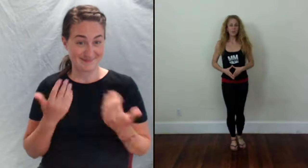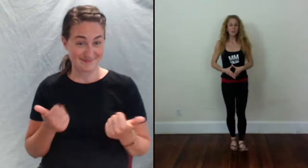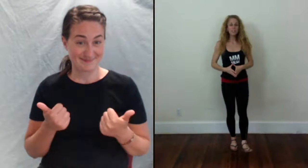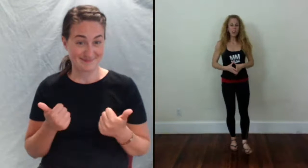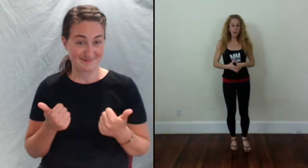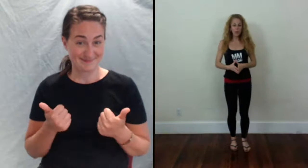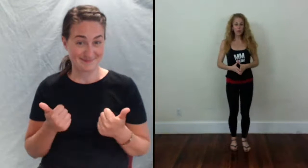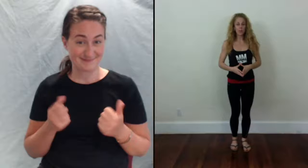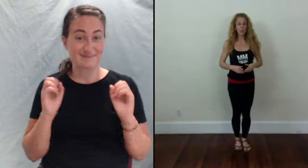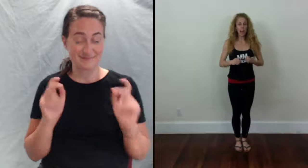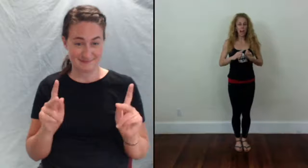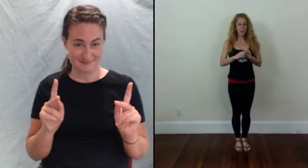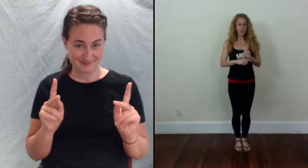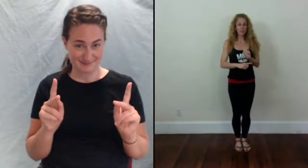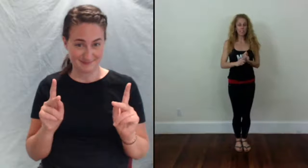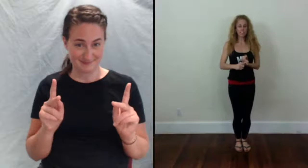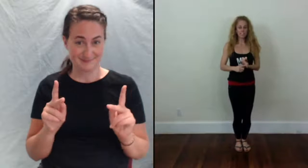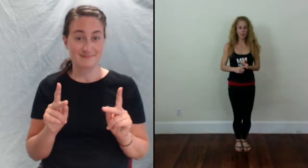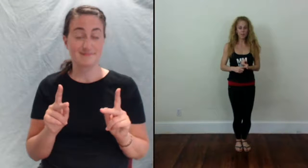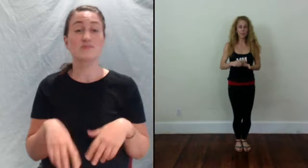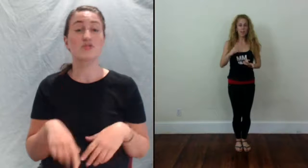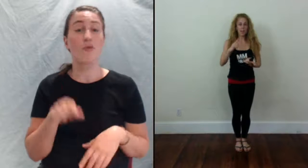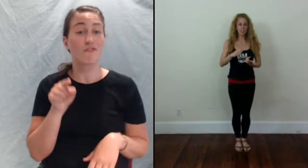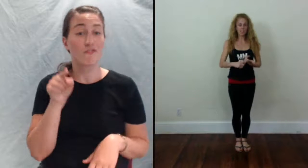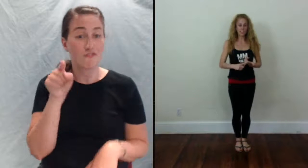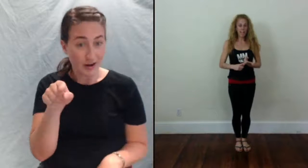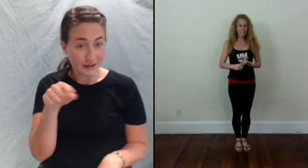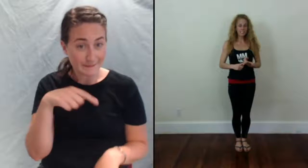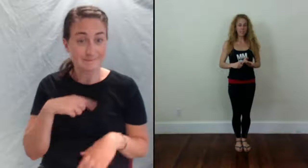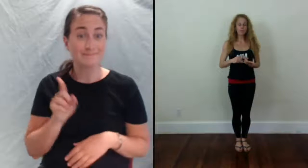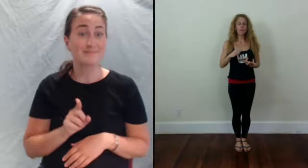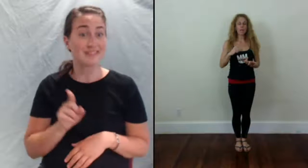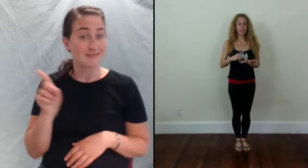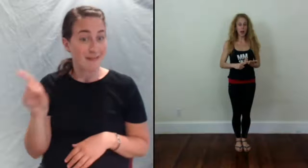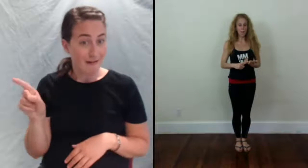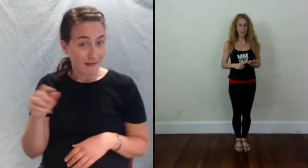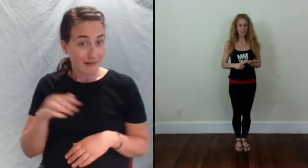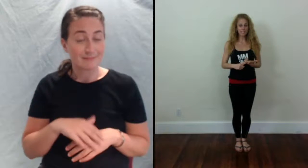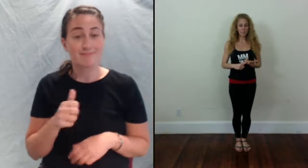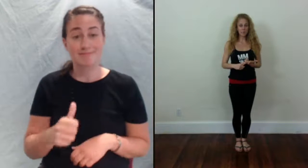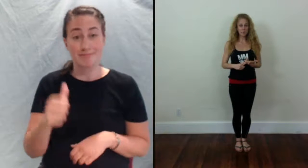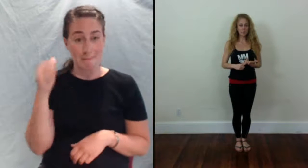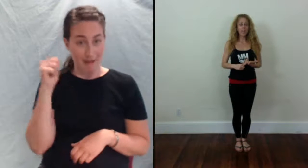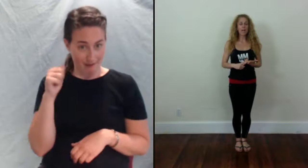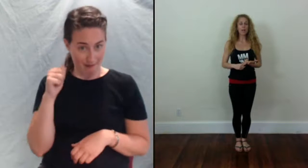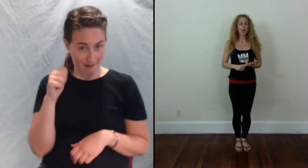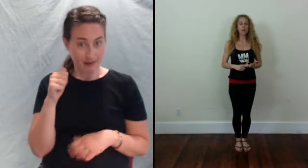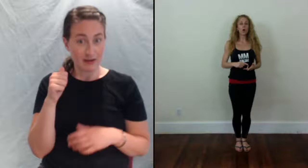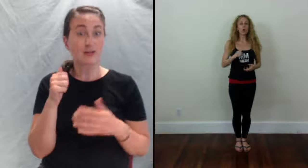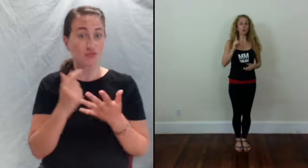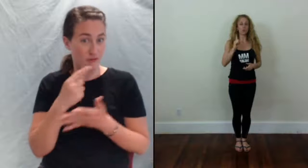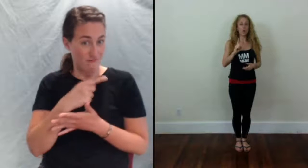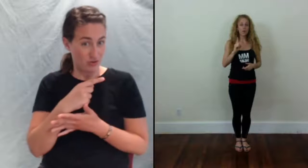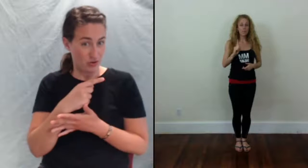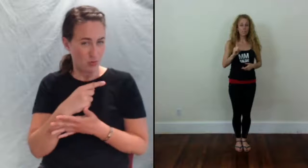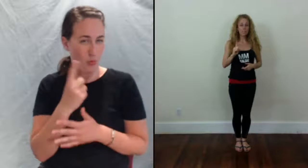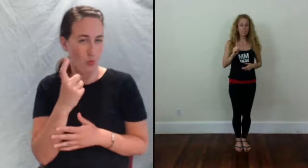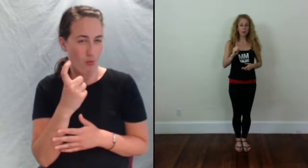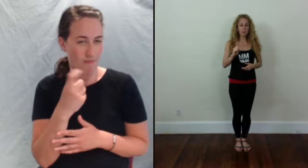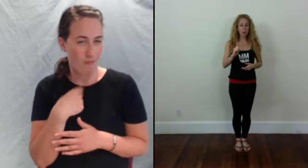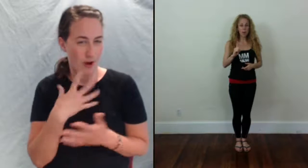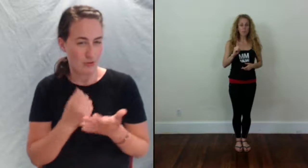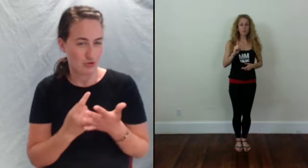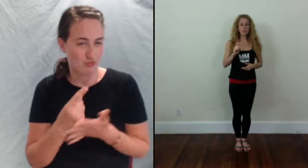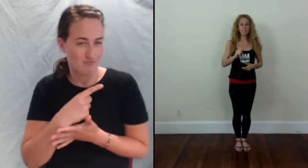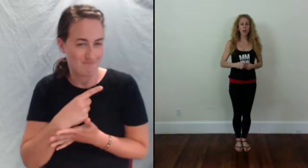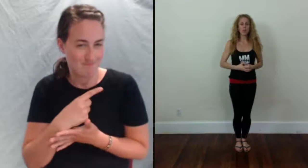Okay, so we've gone over our front step, our side step, and our back step. And I want to go over one more